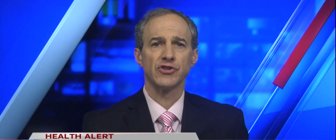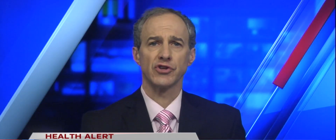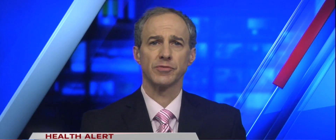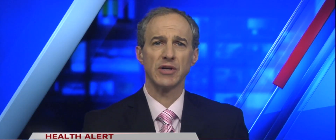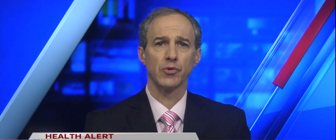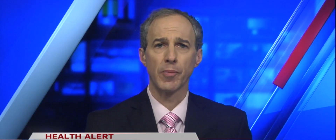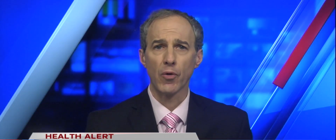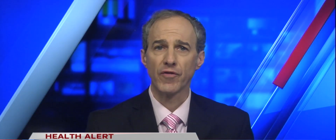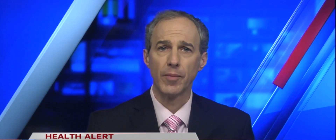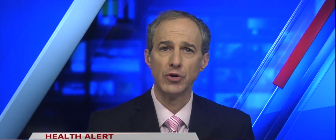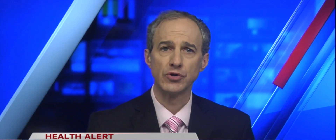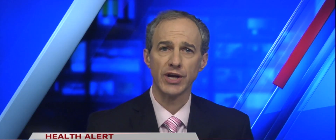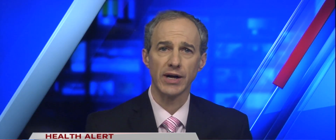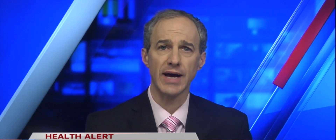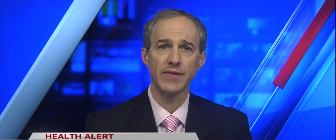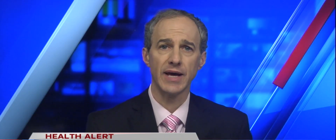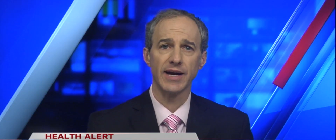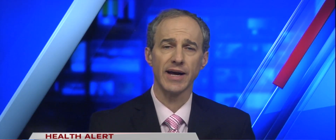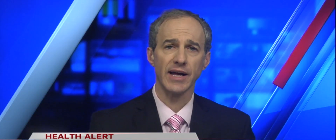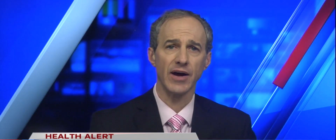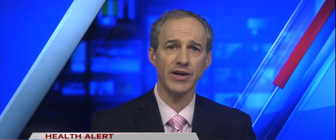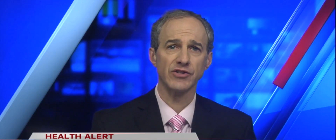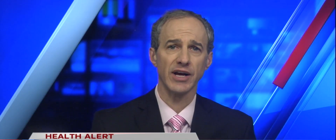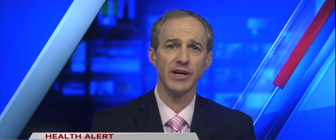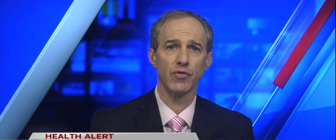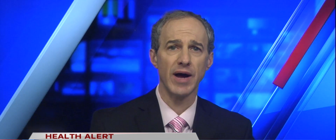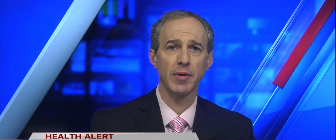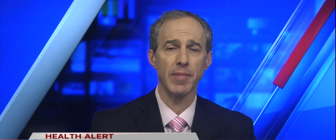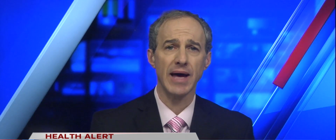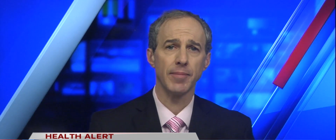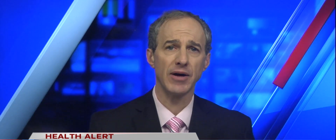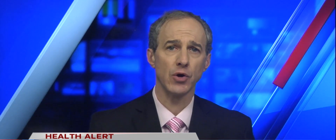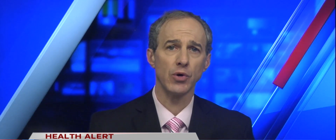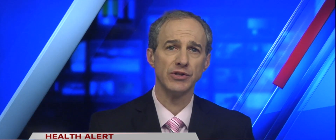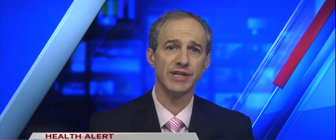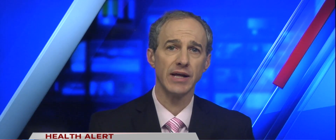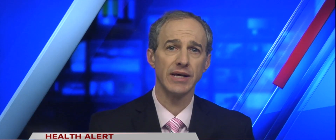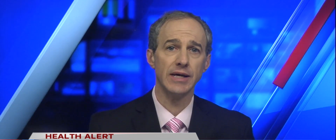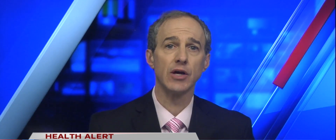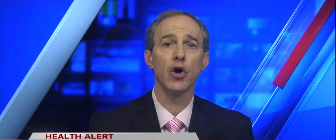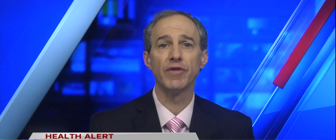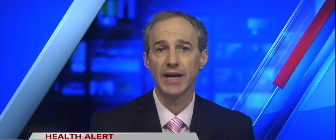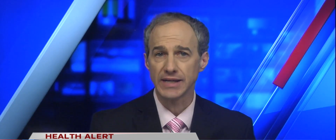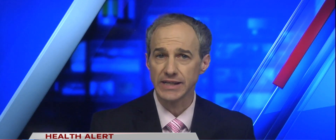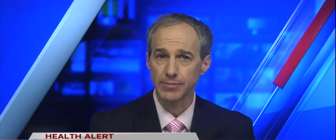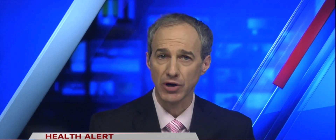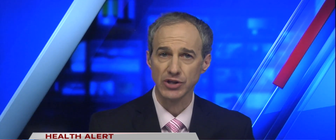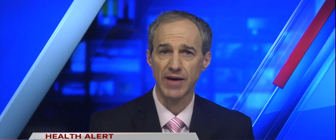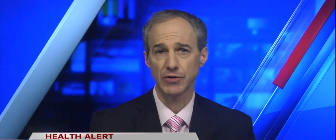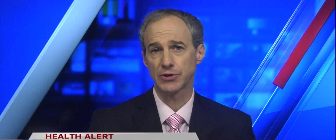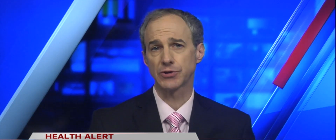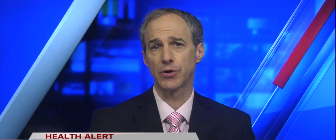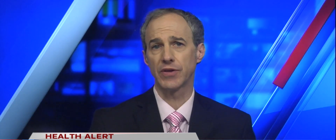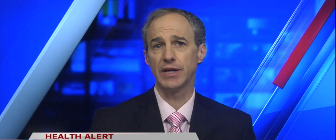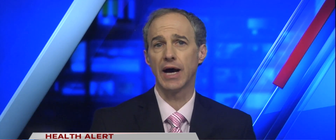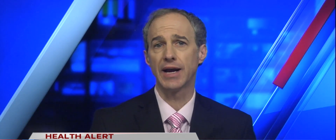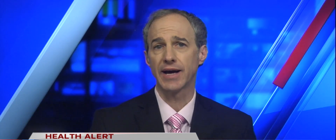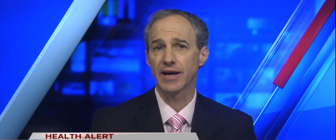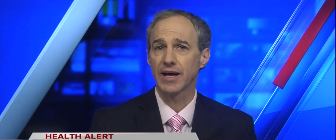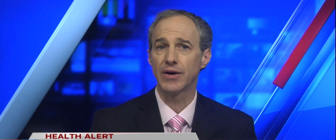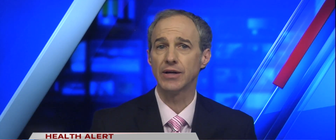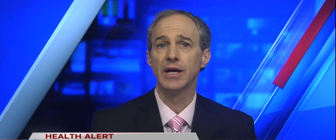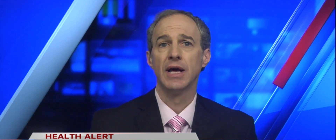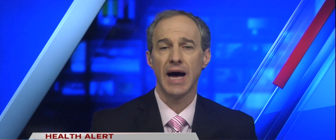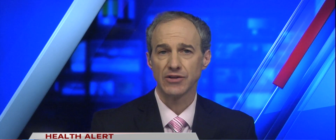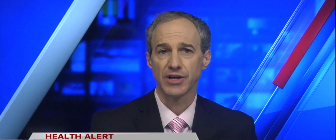Good afternoon. This is a special report from News Channel 9. The Onondaga County Executive Ryan McMahon about to hold his daily COVID-19 press conference. Let's go to the